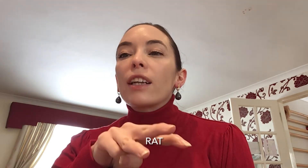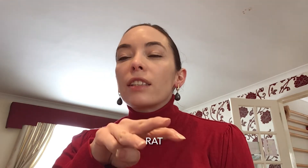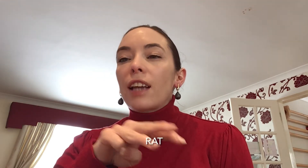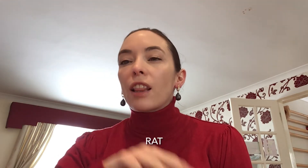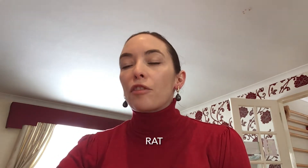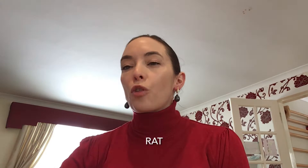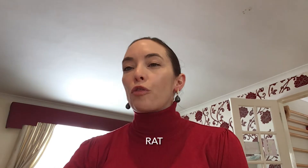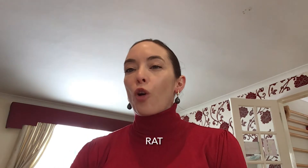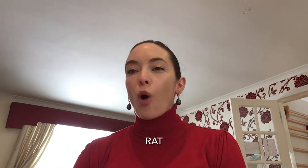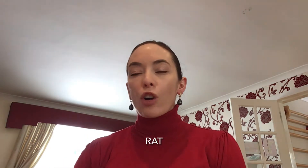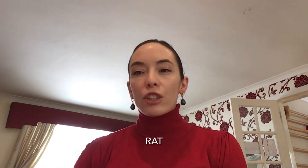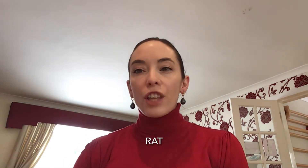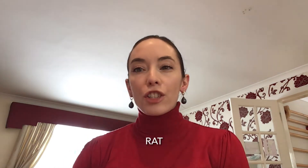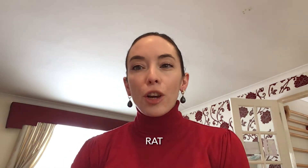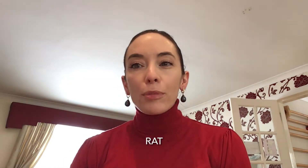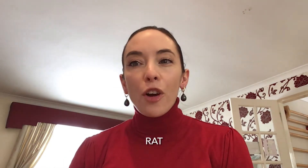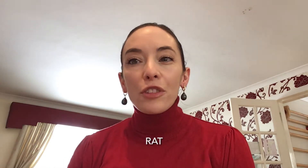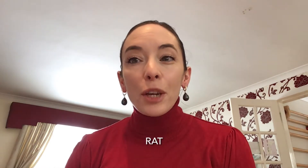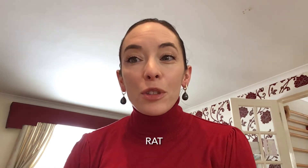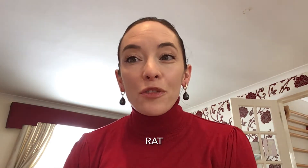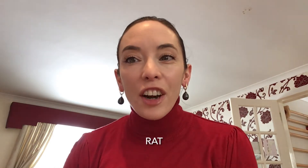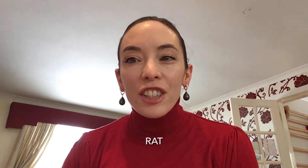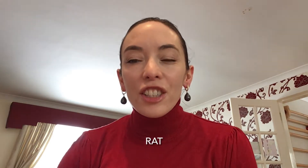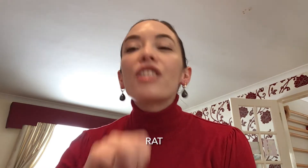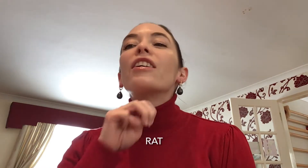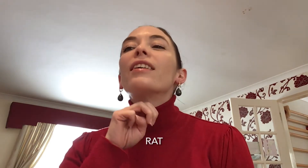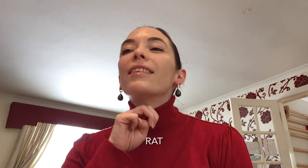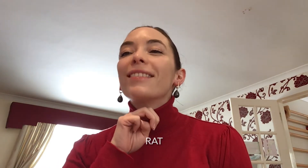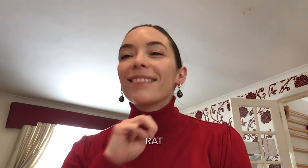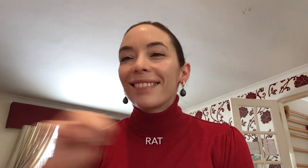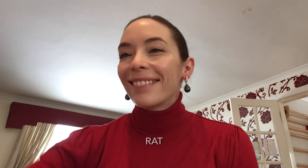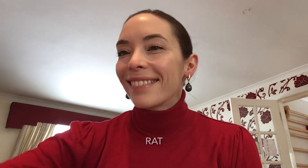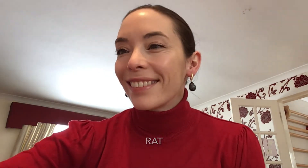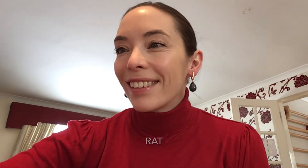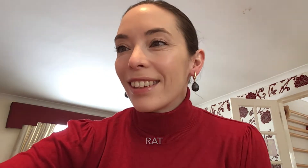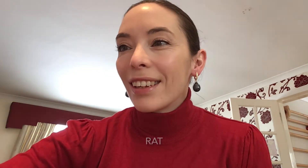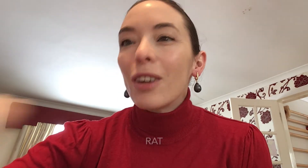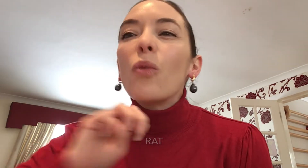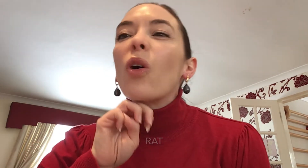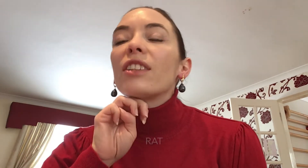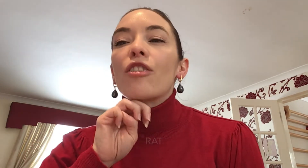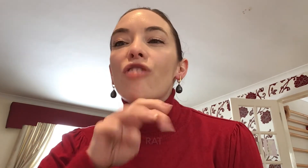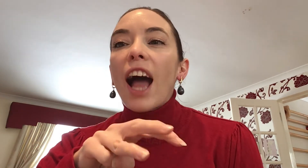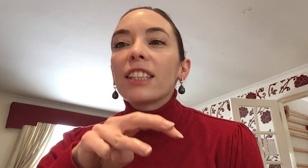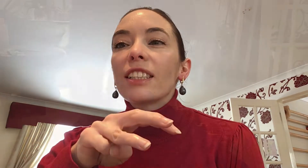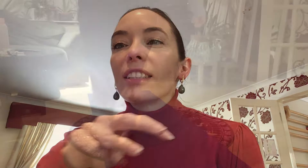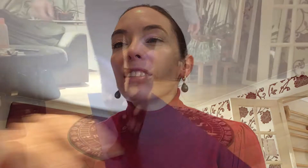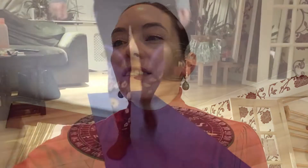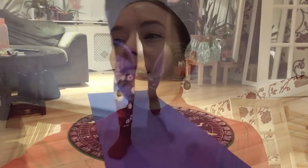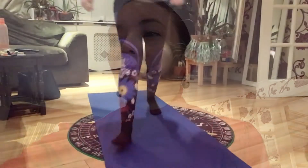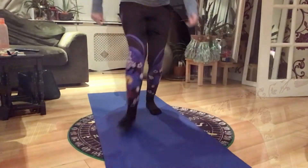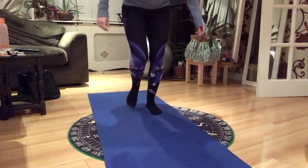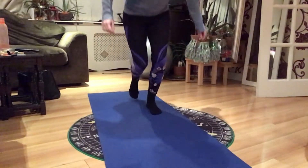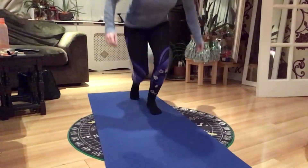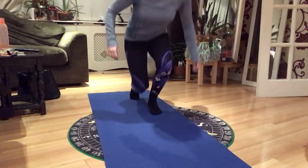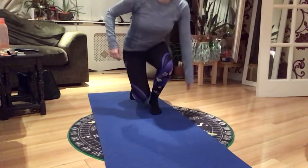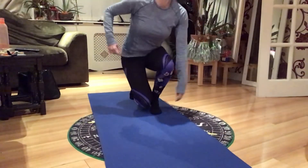got a lift off the ox, then jumped off and he was first. What a rat.